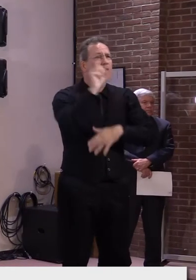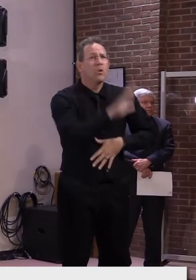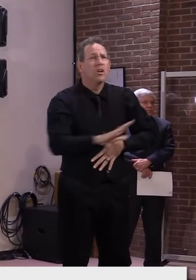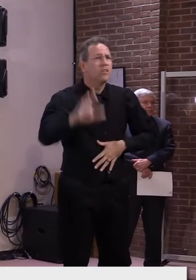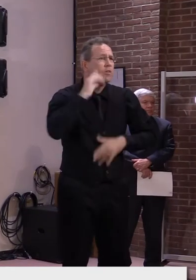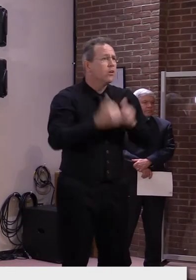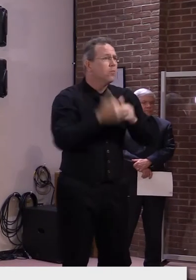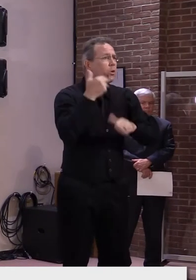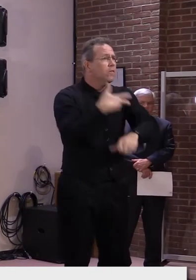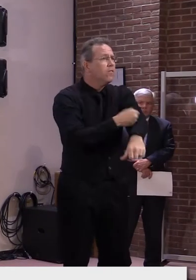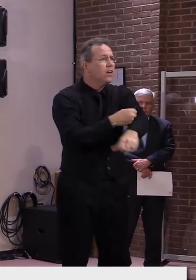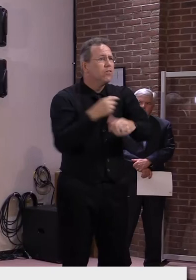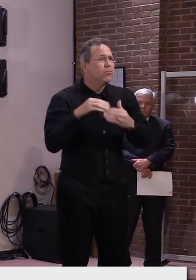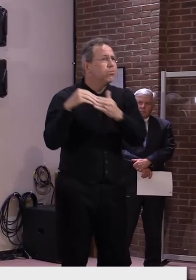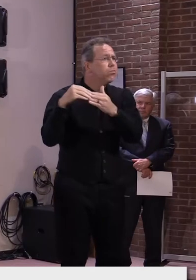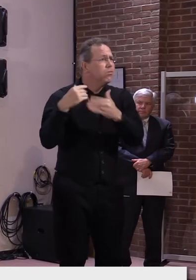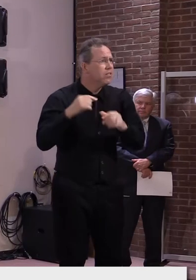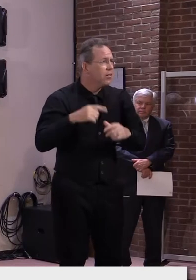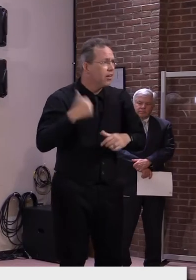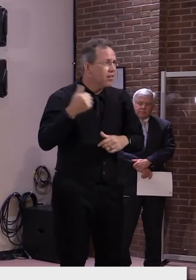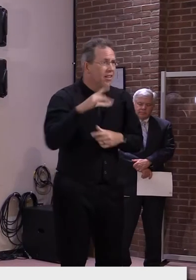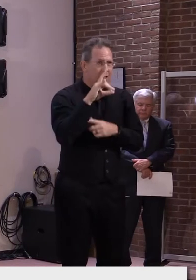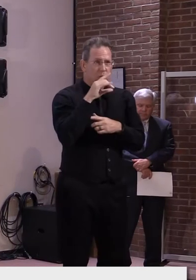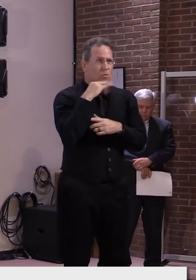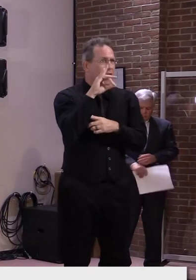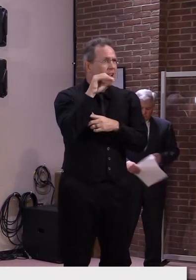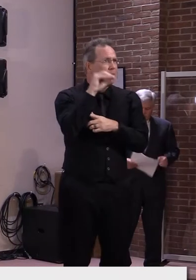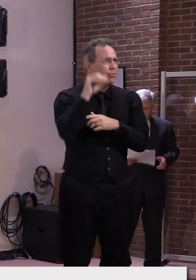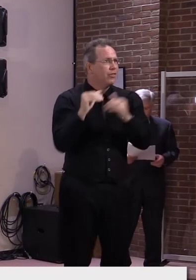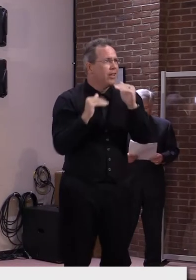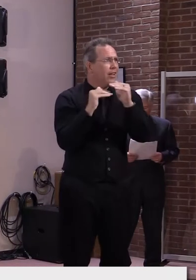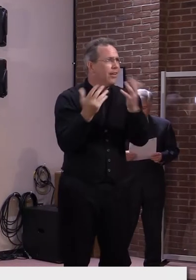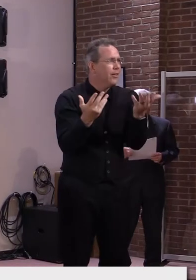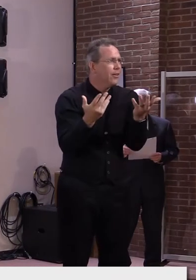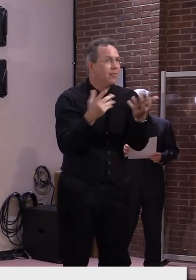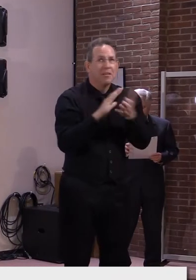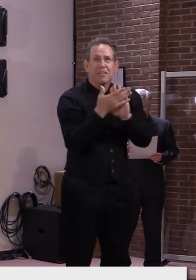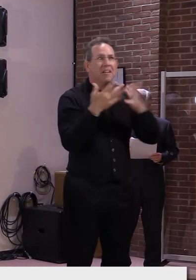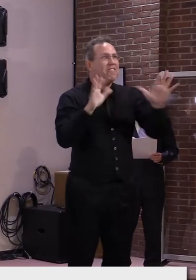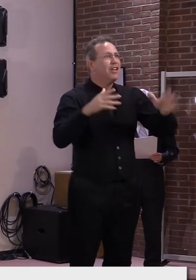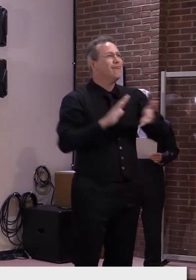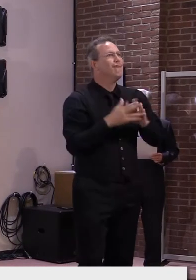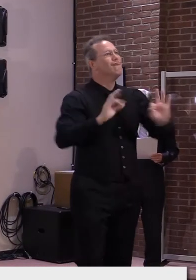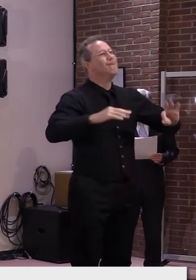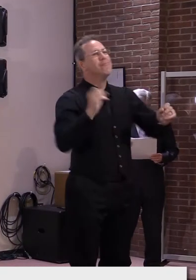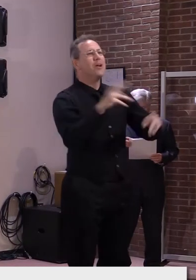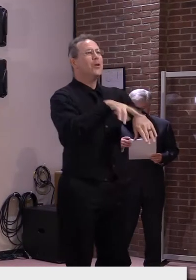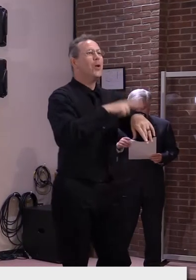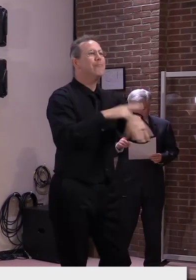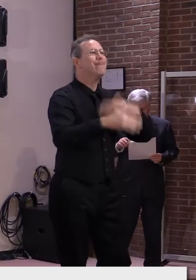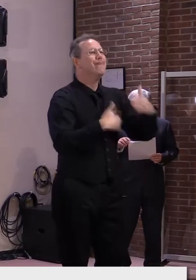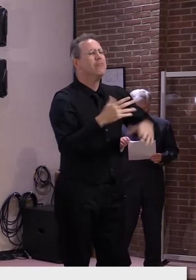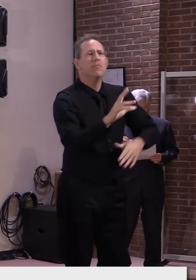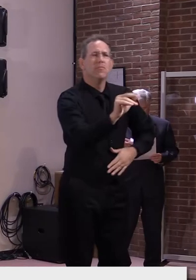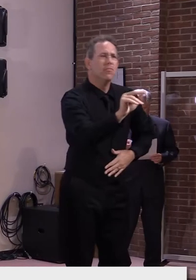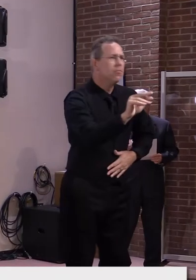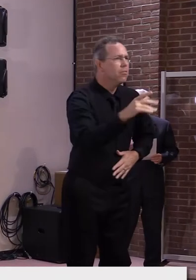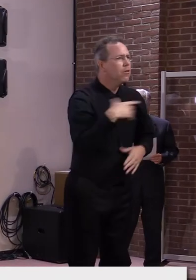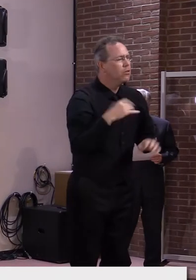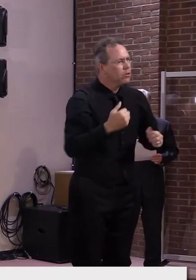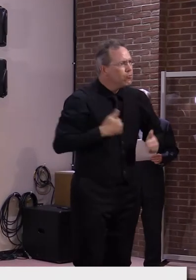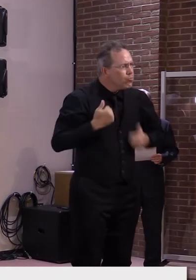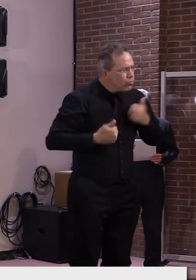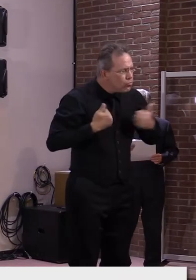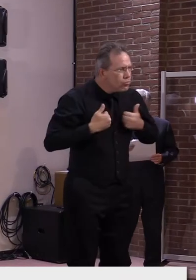declare victory. We'll continue pushing forward because the better we do now, the better positioned we'll be for the